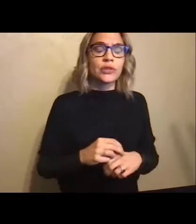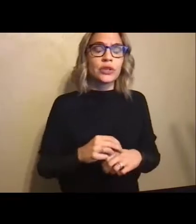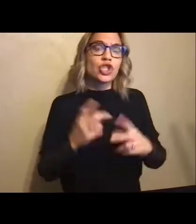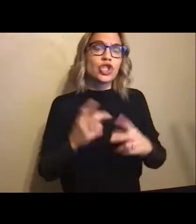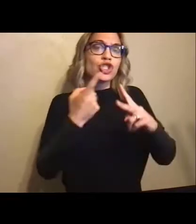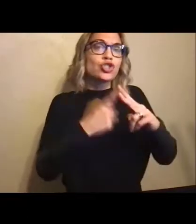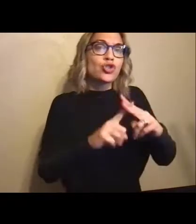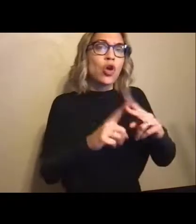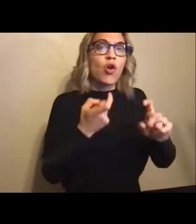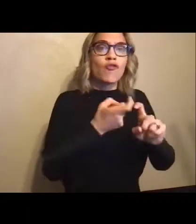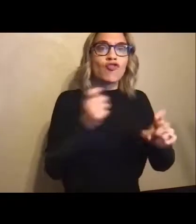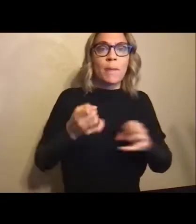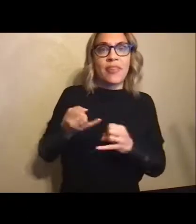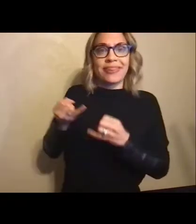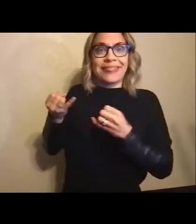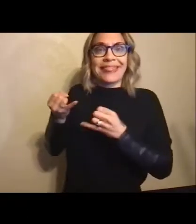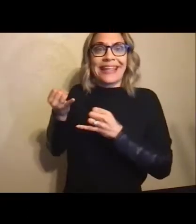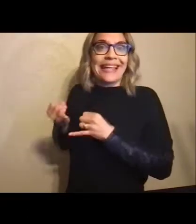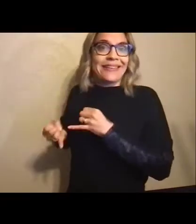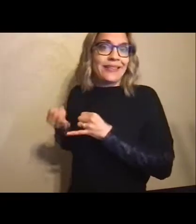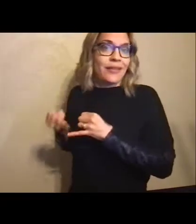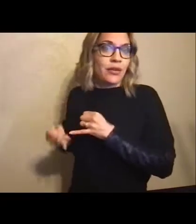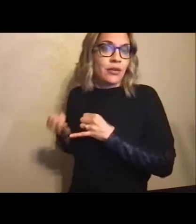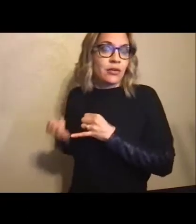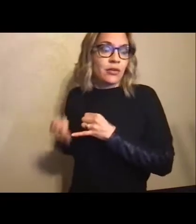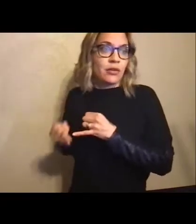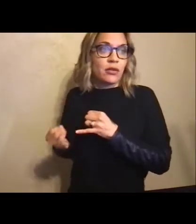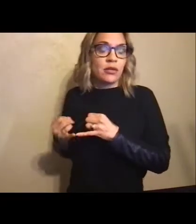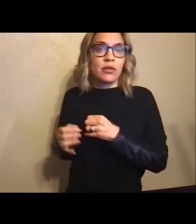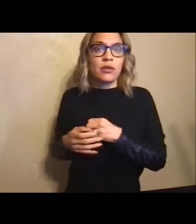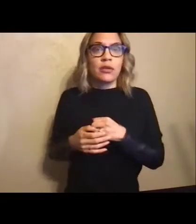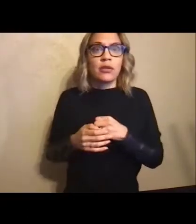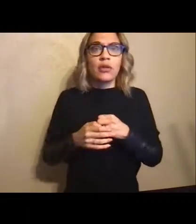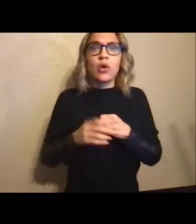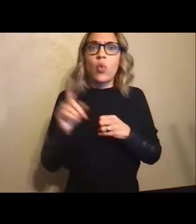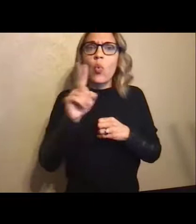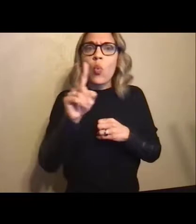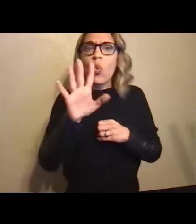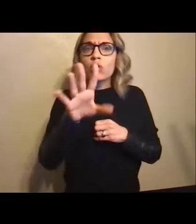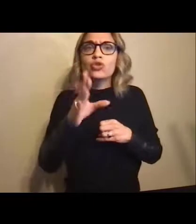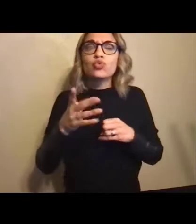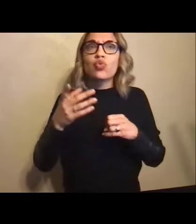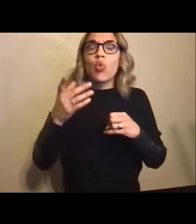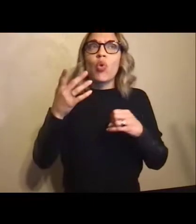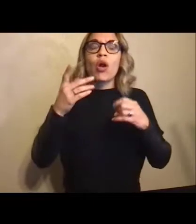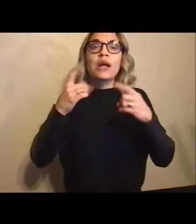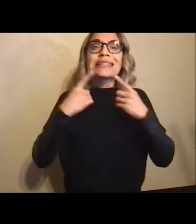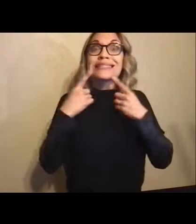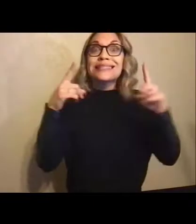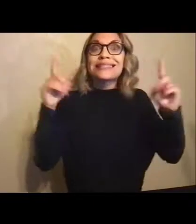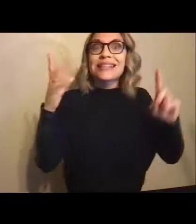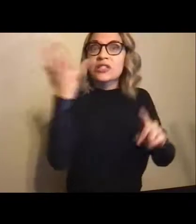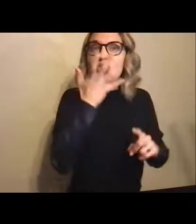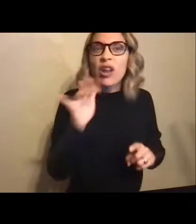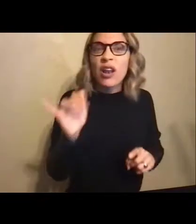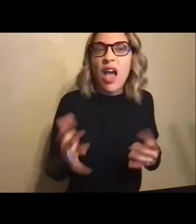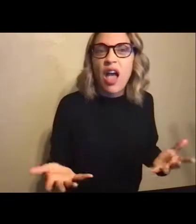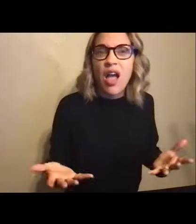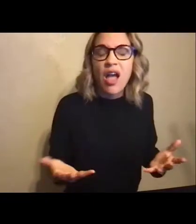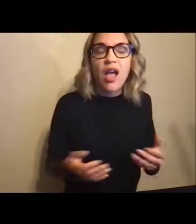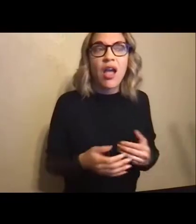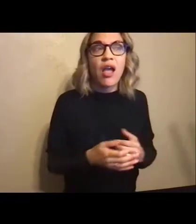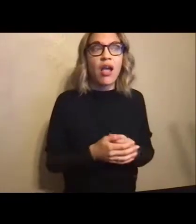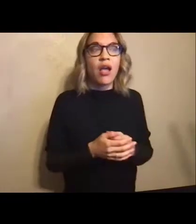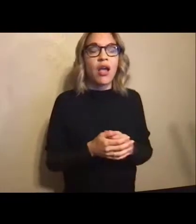Maybe you can sit down and start from the end and work your way backwards.